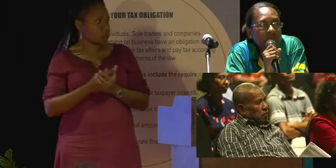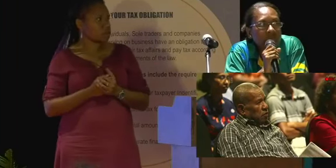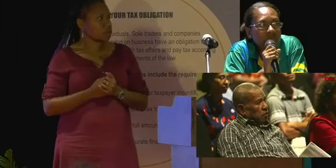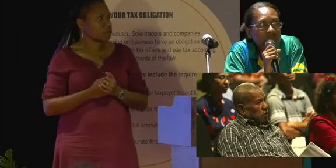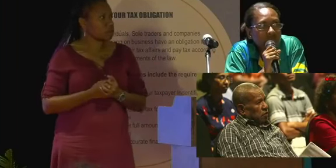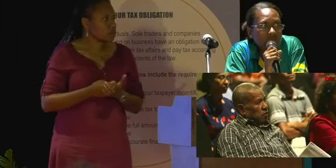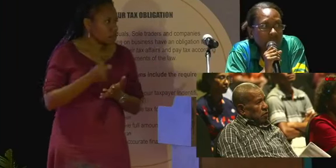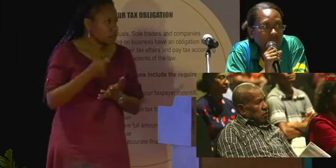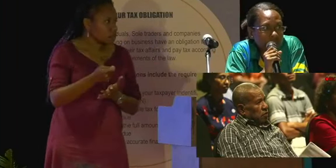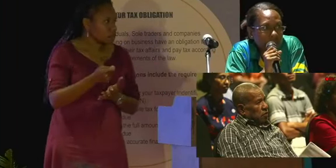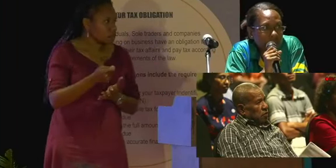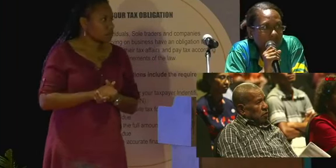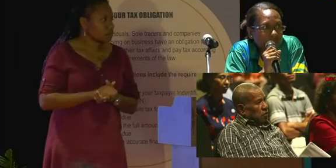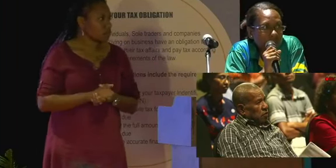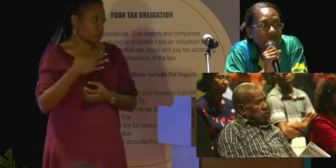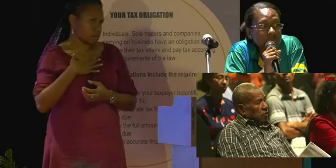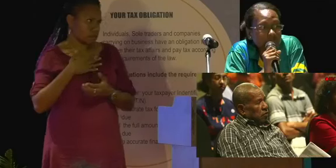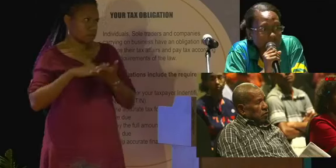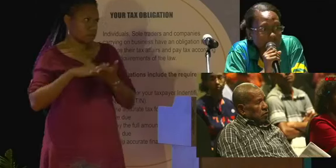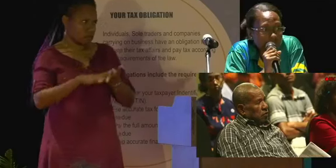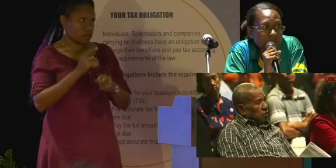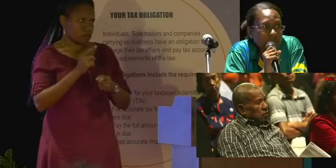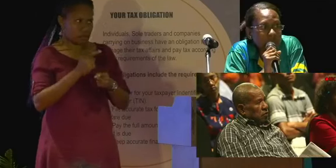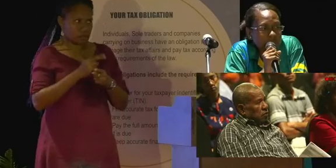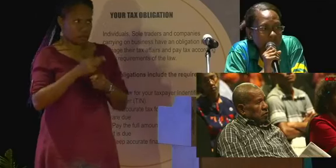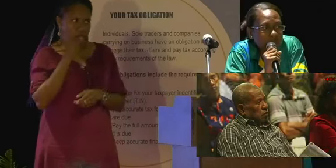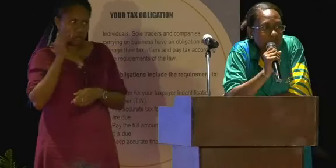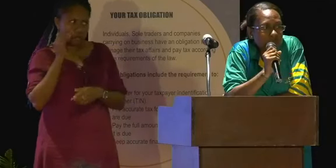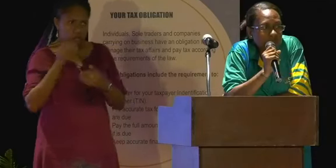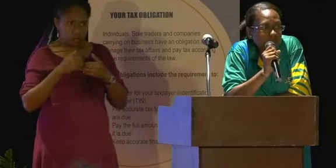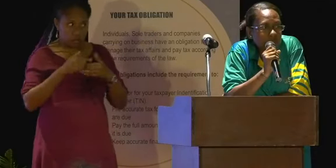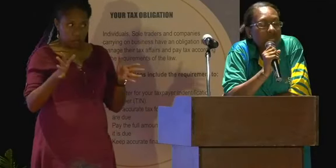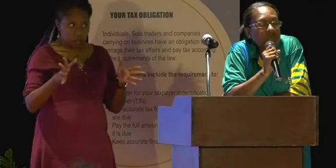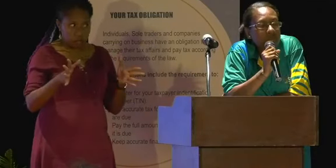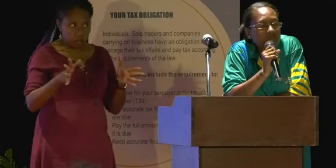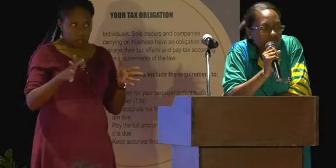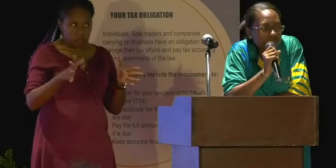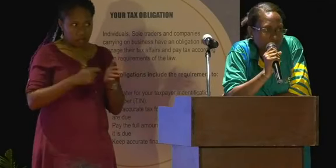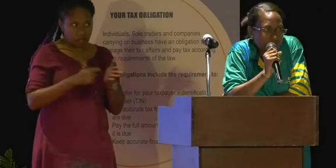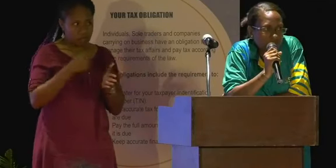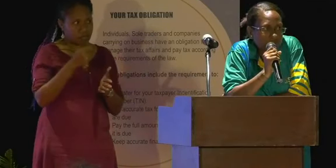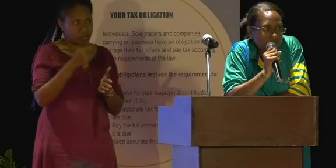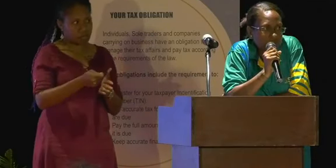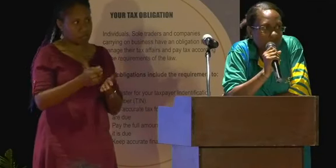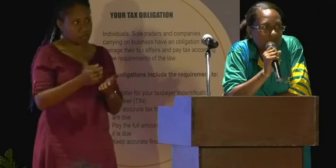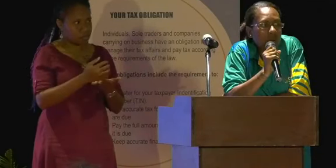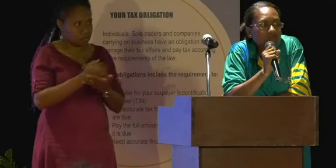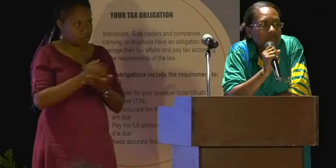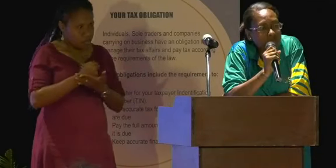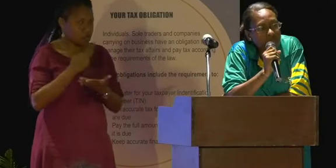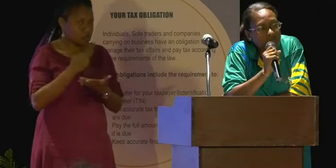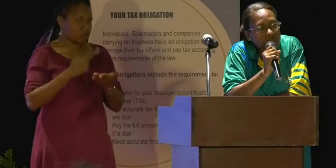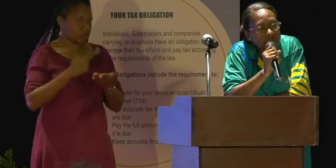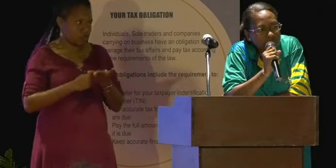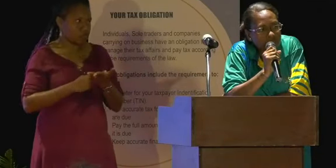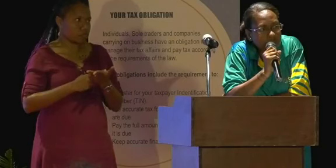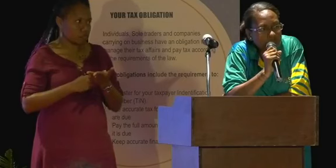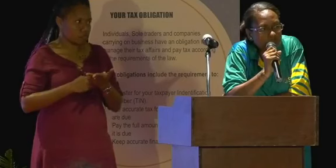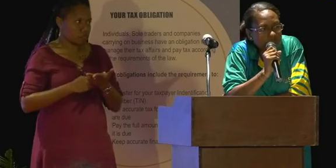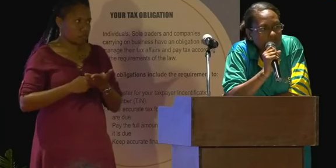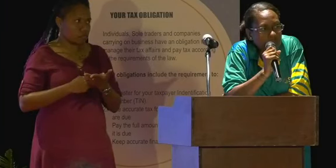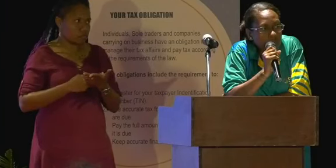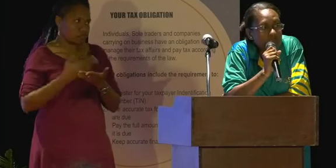my advice to you, when you start making payments, you keep a record how much you